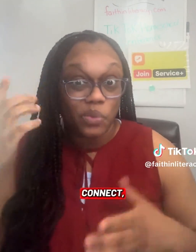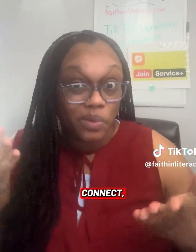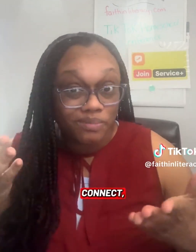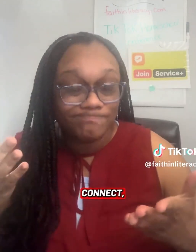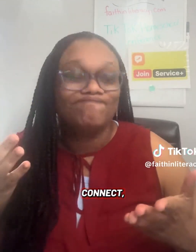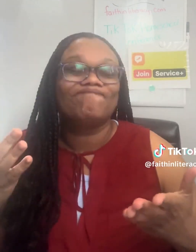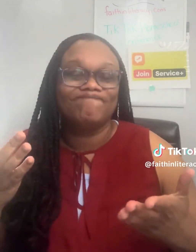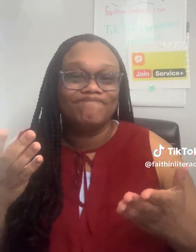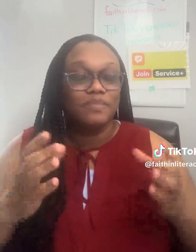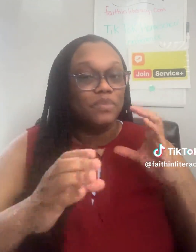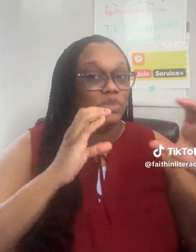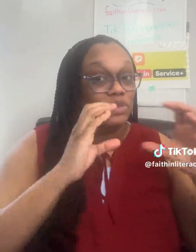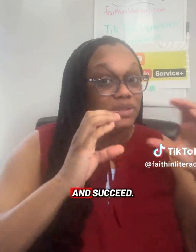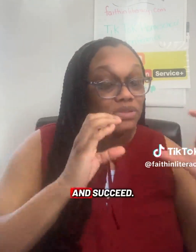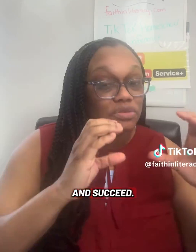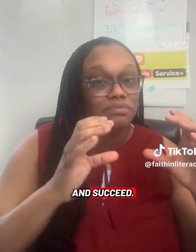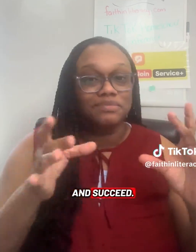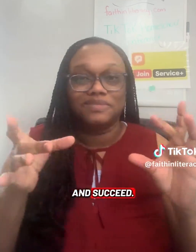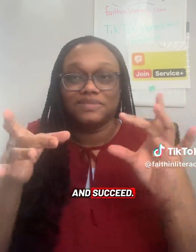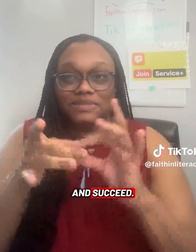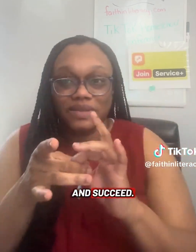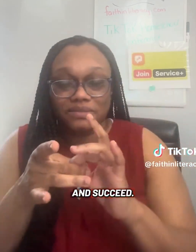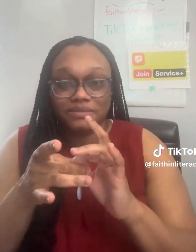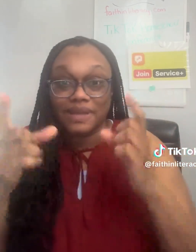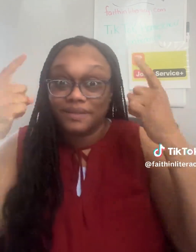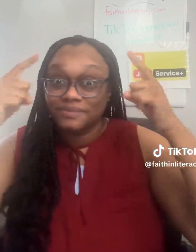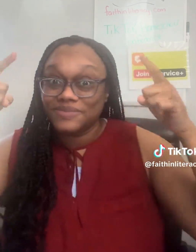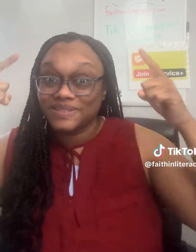connect, and succeed.